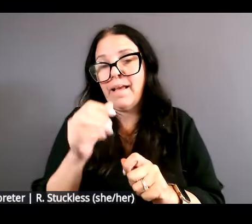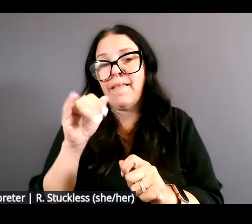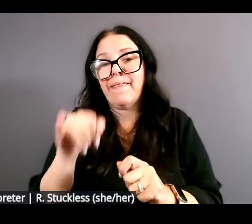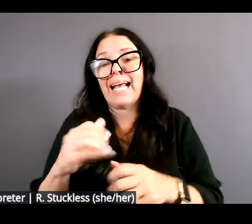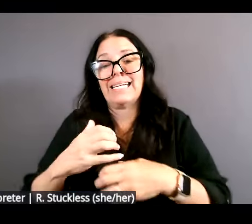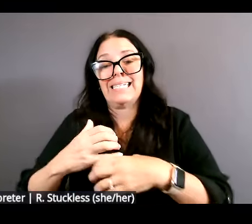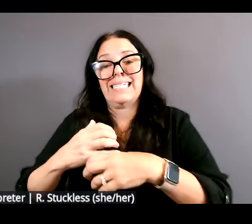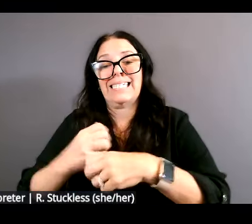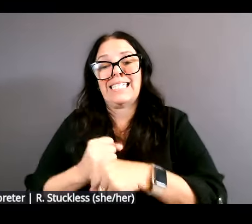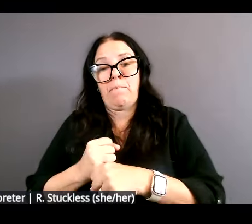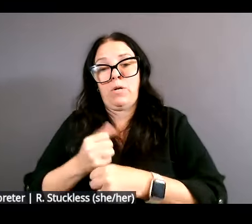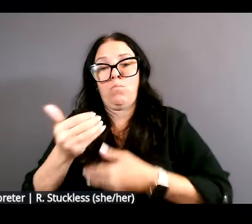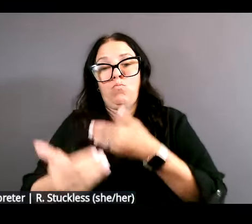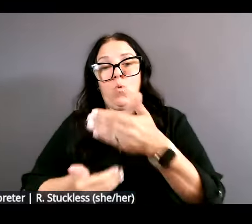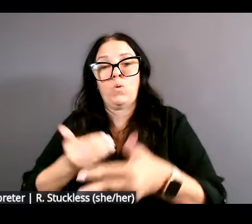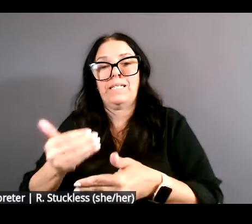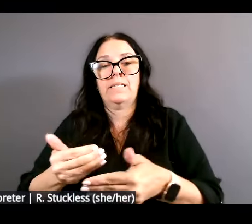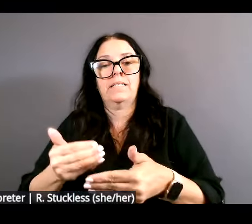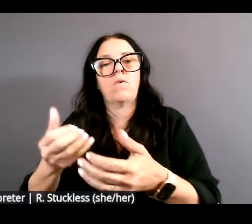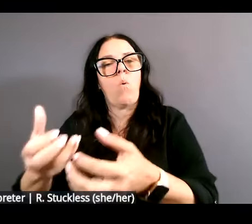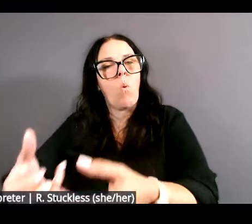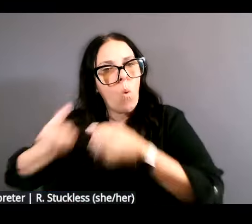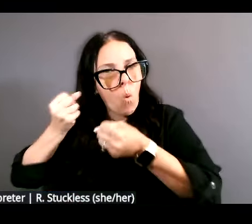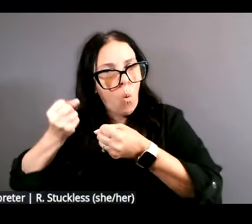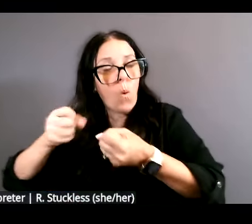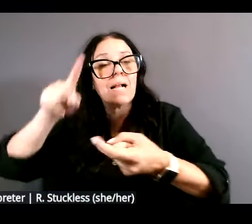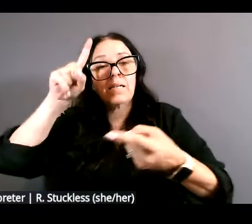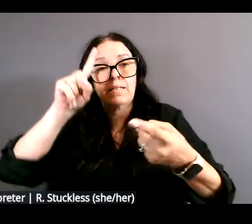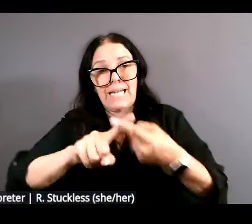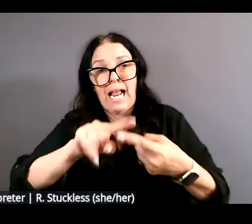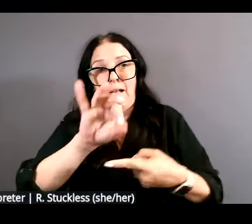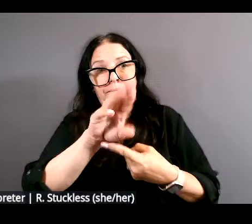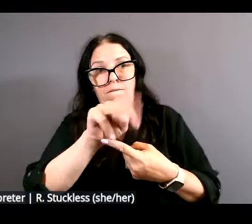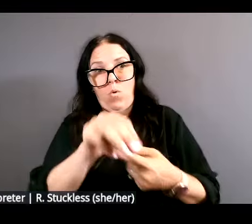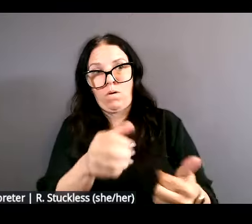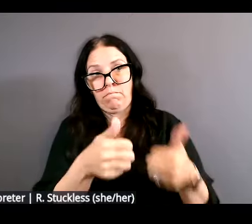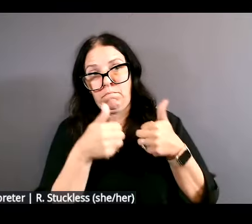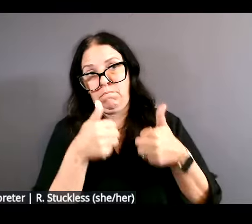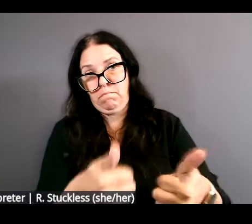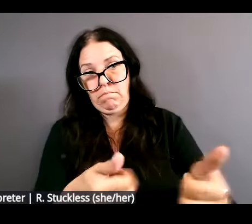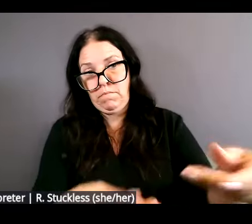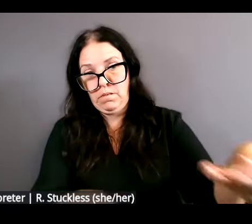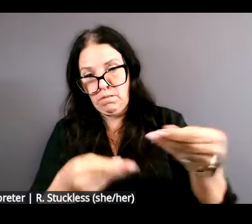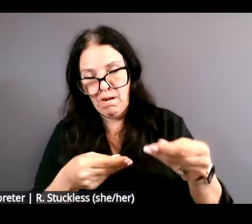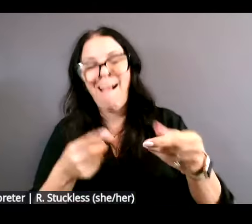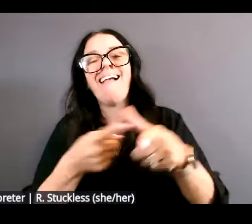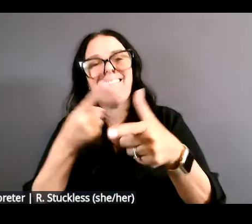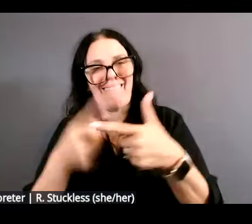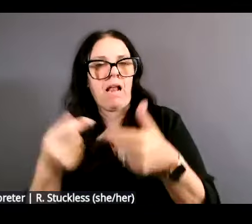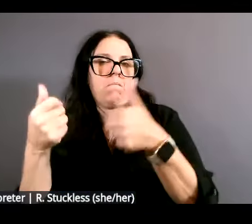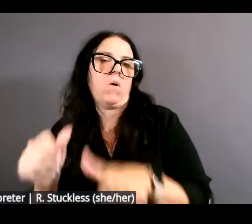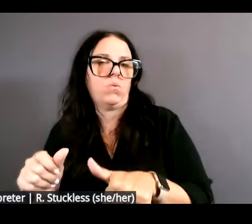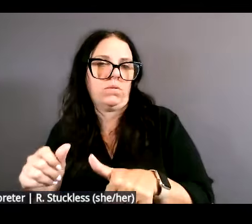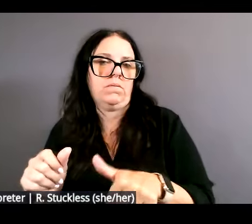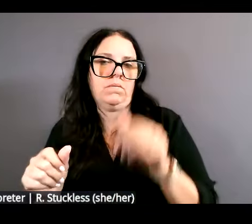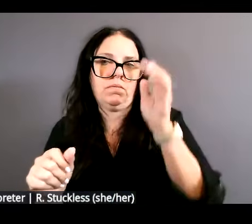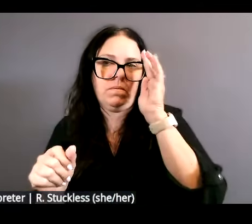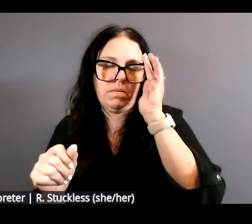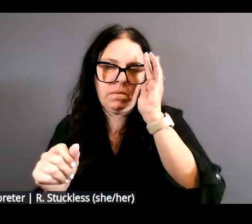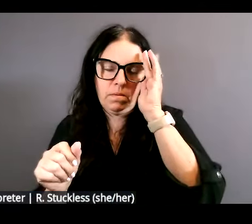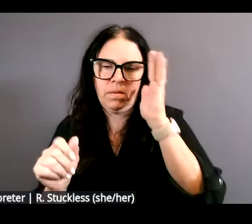process until we have a ready to go form in our hands and it's seeking approval as to form, meaning